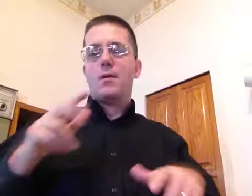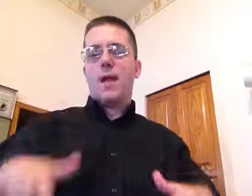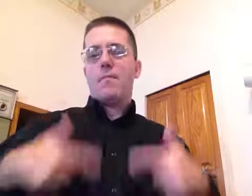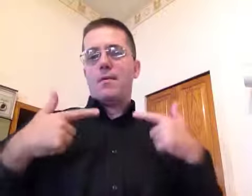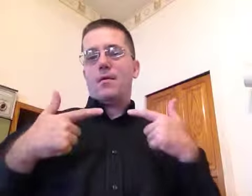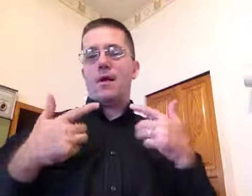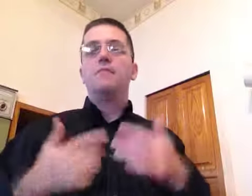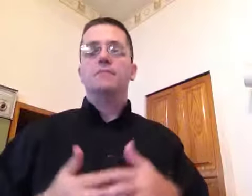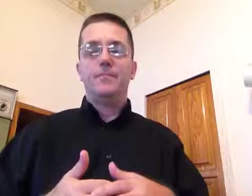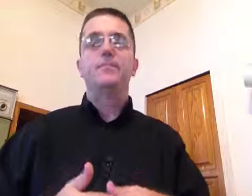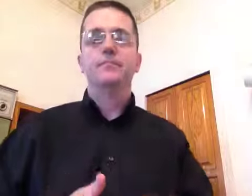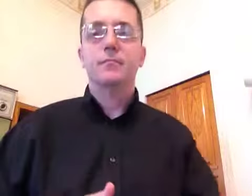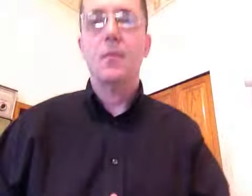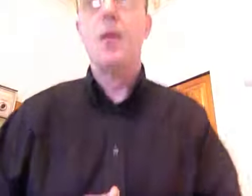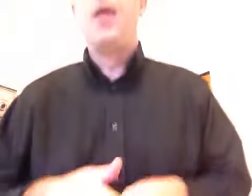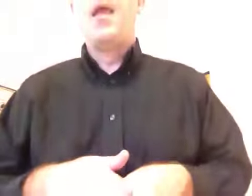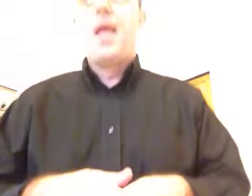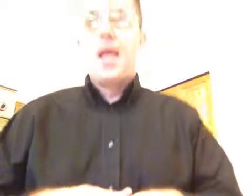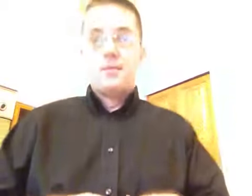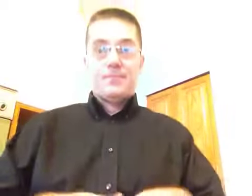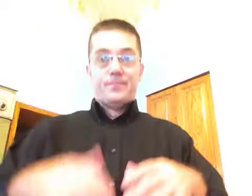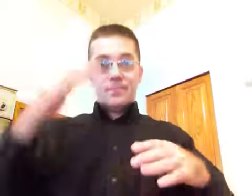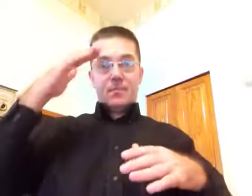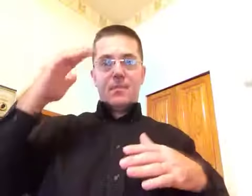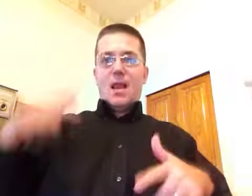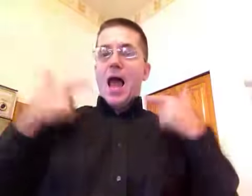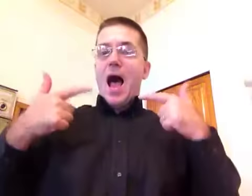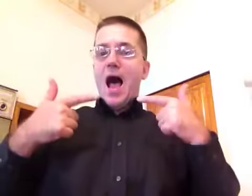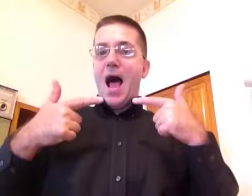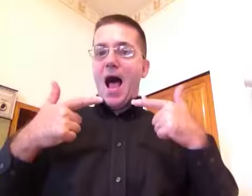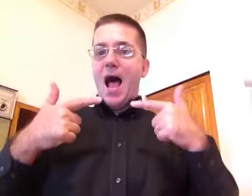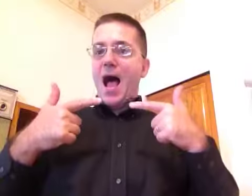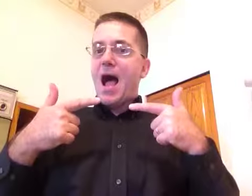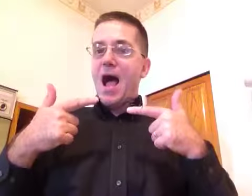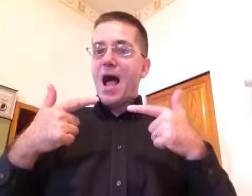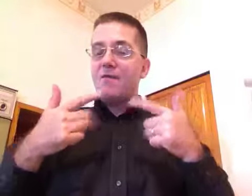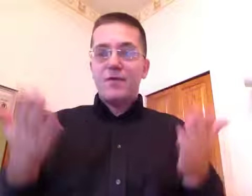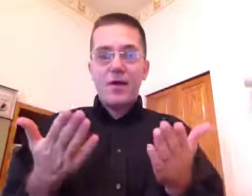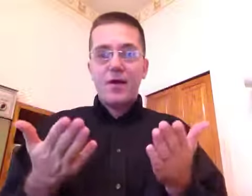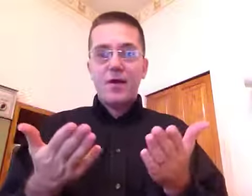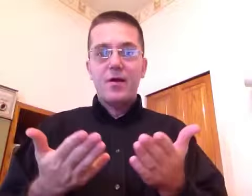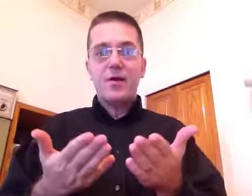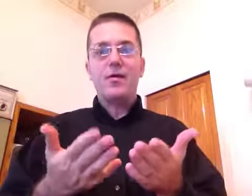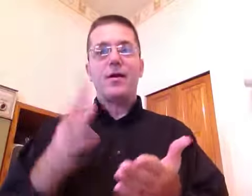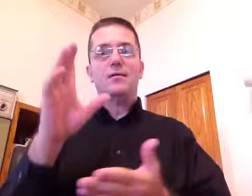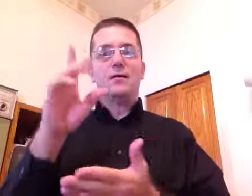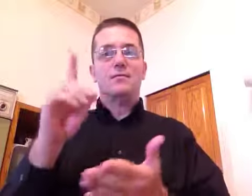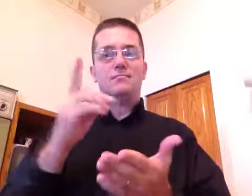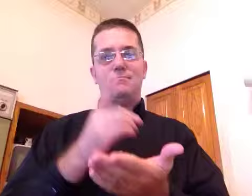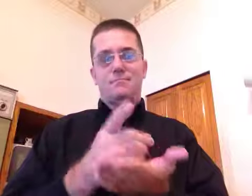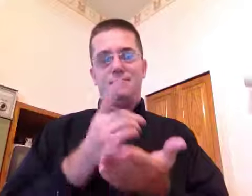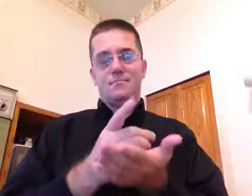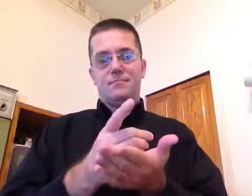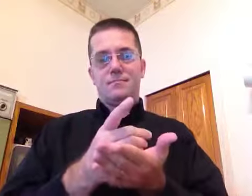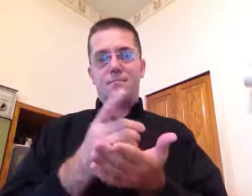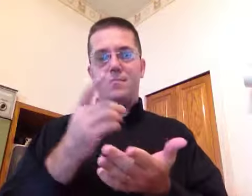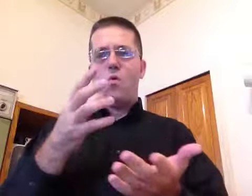It's the Dave Ramsey Show, where debt is dumb, cash is king, and the paid-off home mortgage has taken the place of